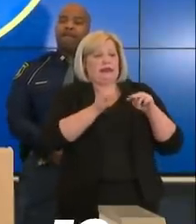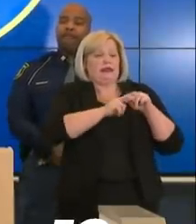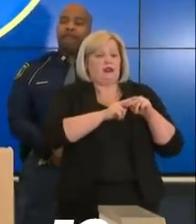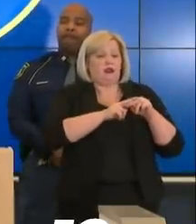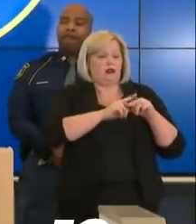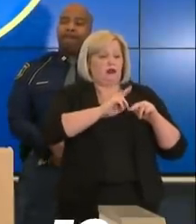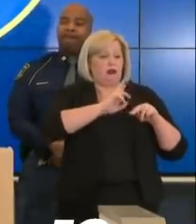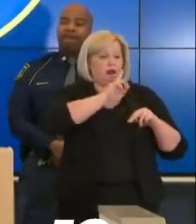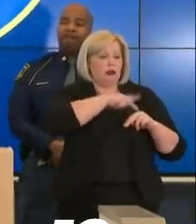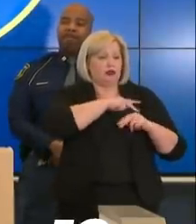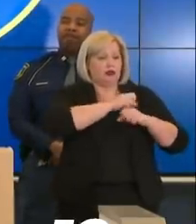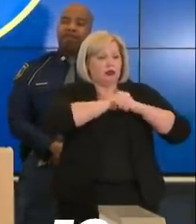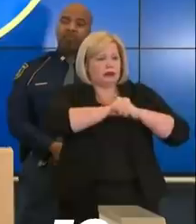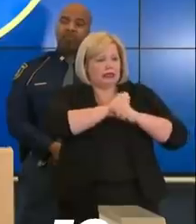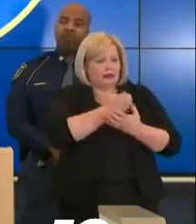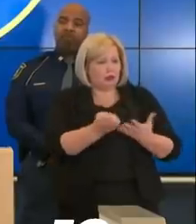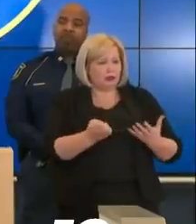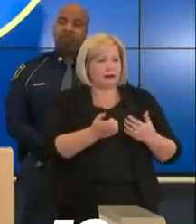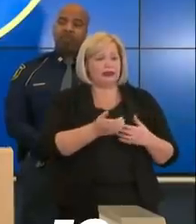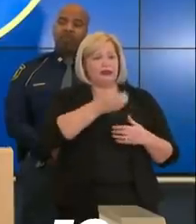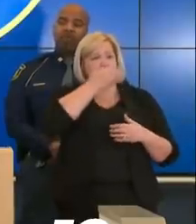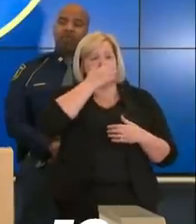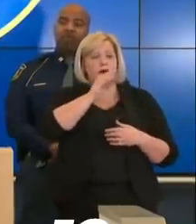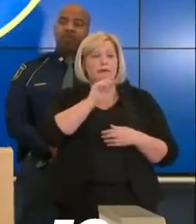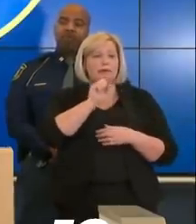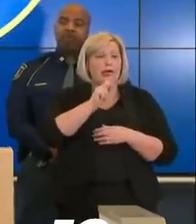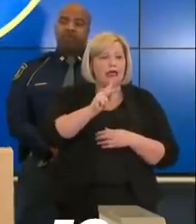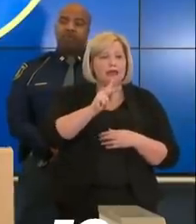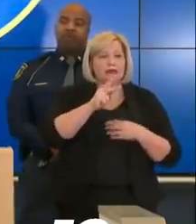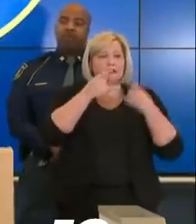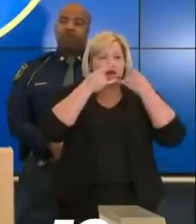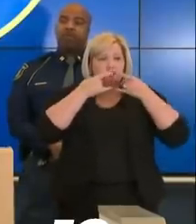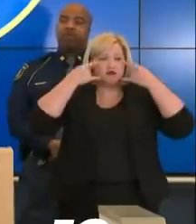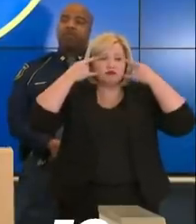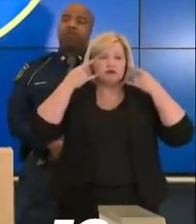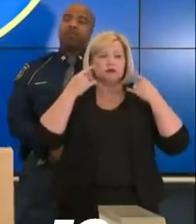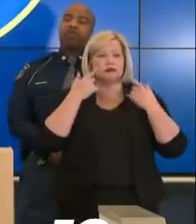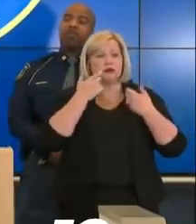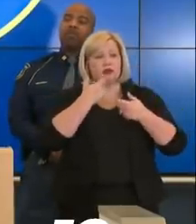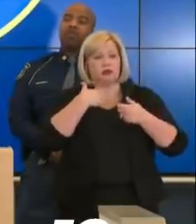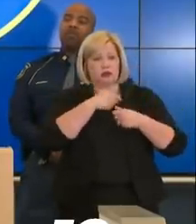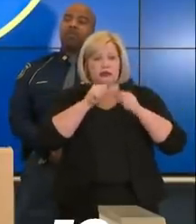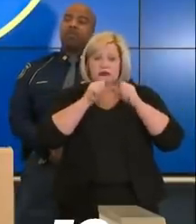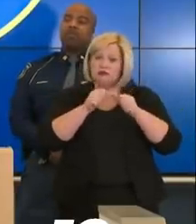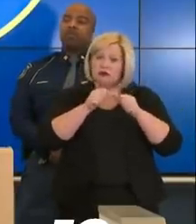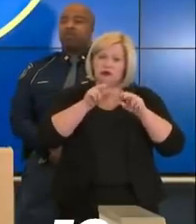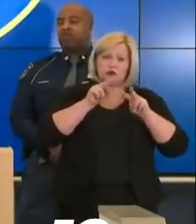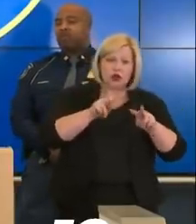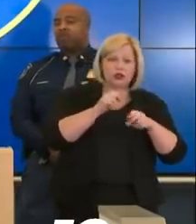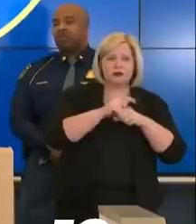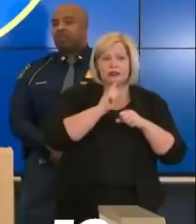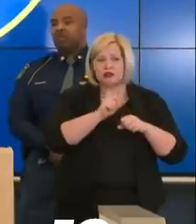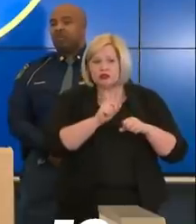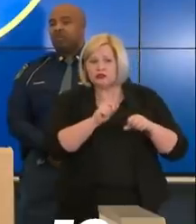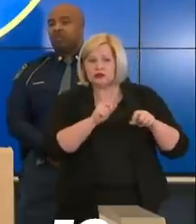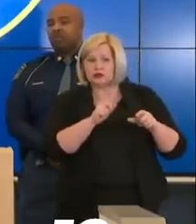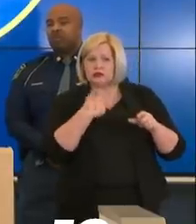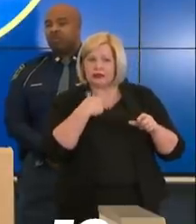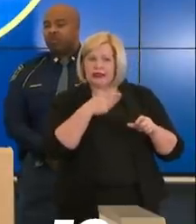personal protective equipment and masks, and we will continue to monitor the situation and make sure we are working hard to get them what they